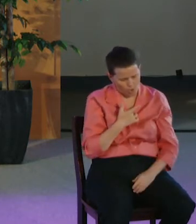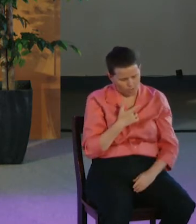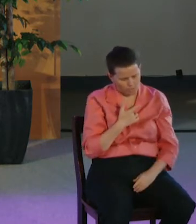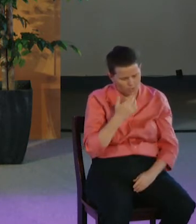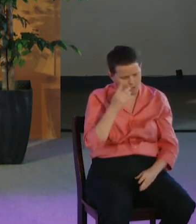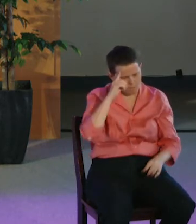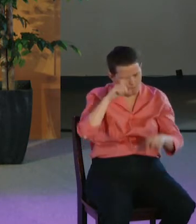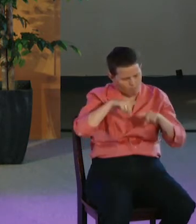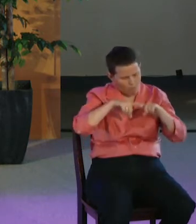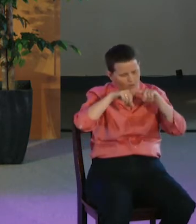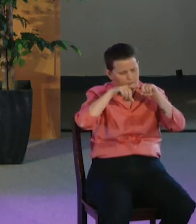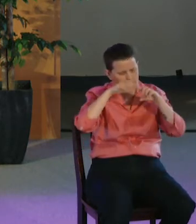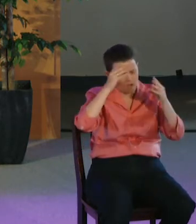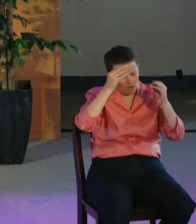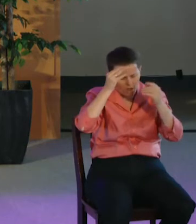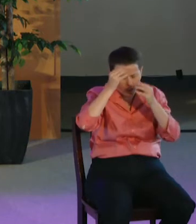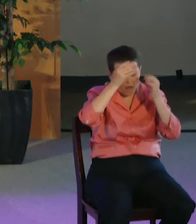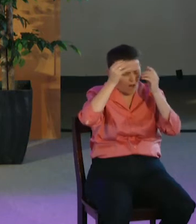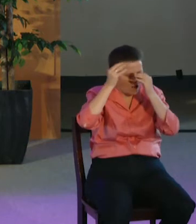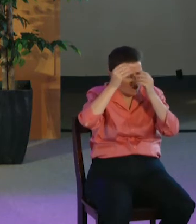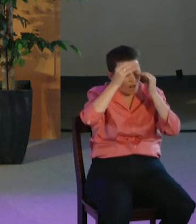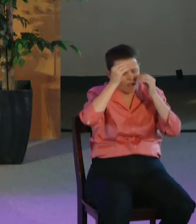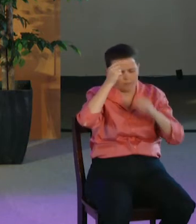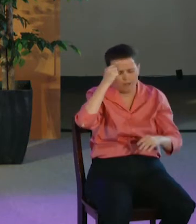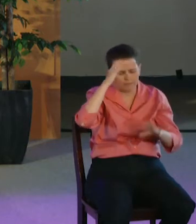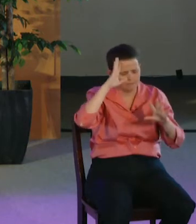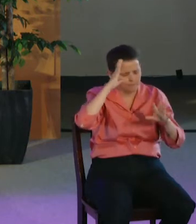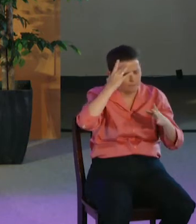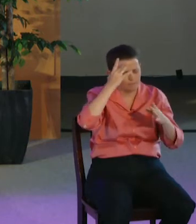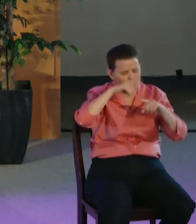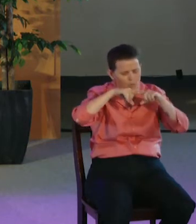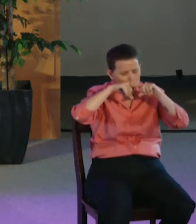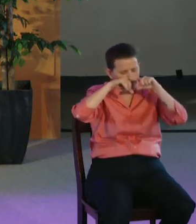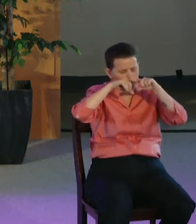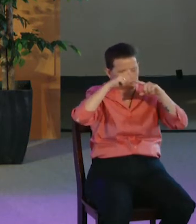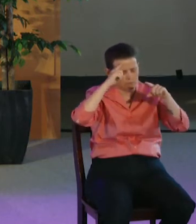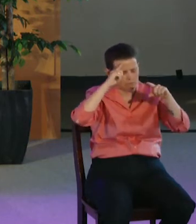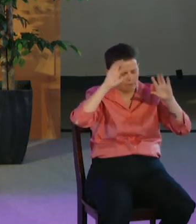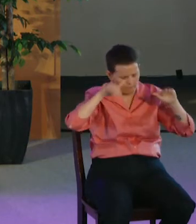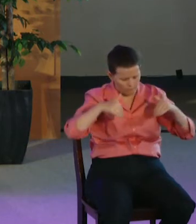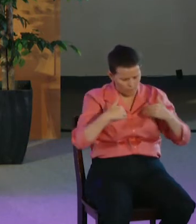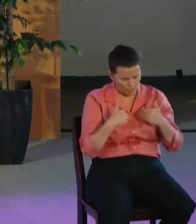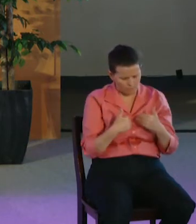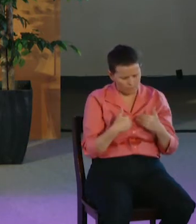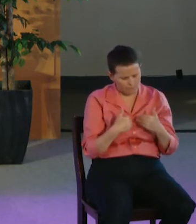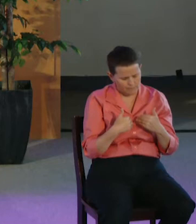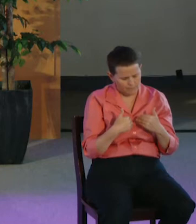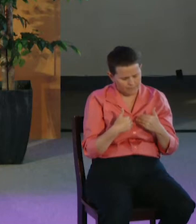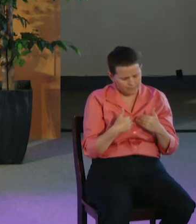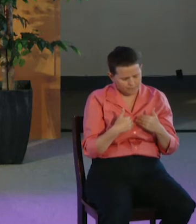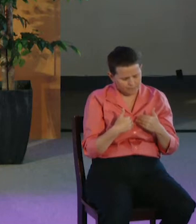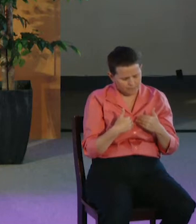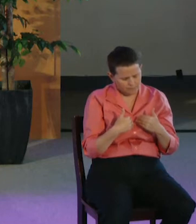neutralizing any resistance, any grievance, any obstacle in the way of that communication. We know these things